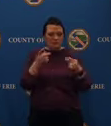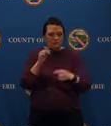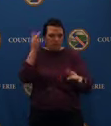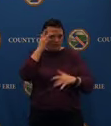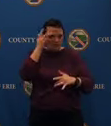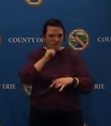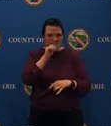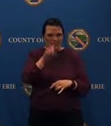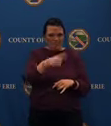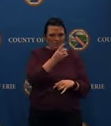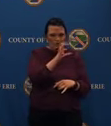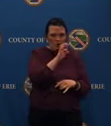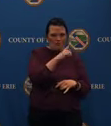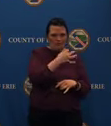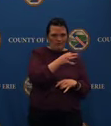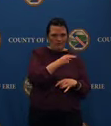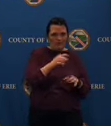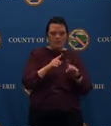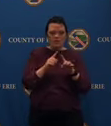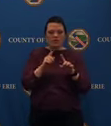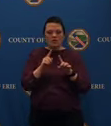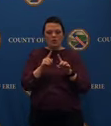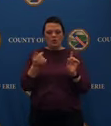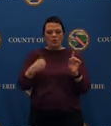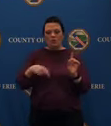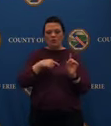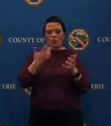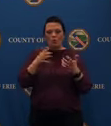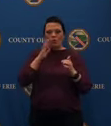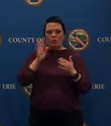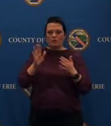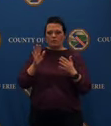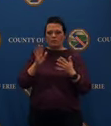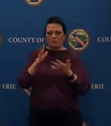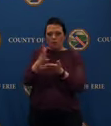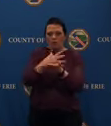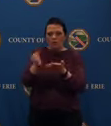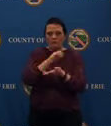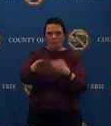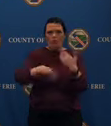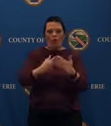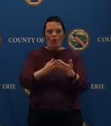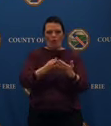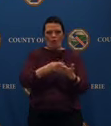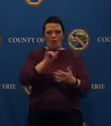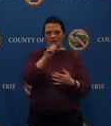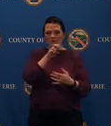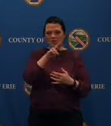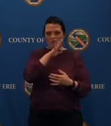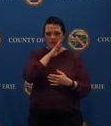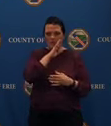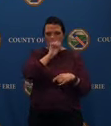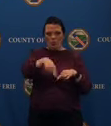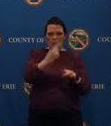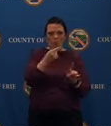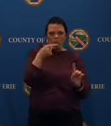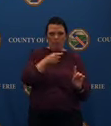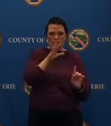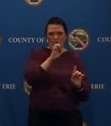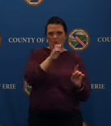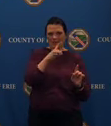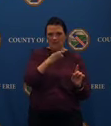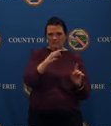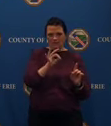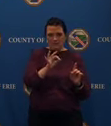illnesses. So we don't want to get to a point where we've completely utilized all our ICU beds solely on COVID-19.